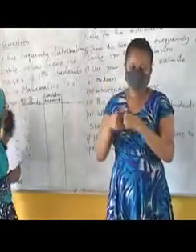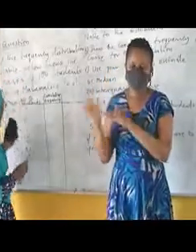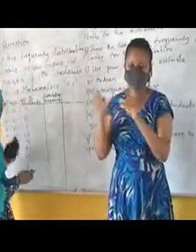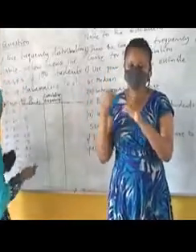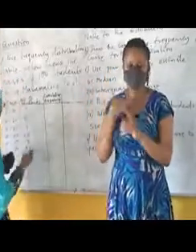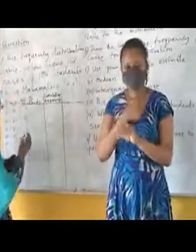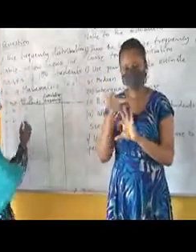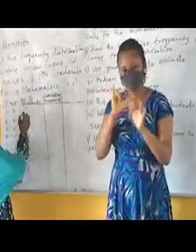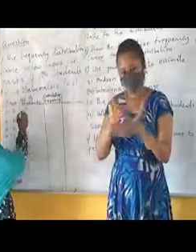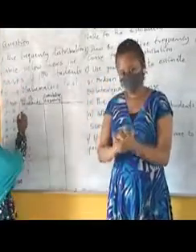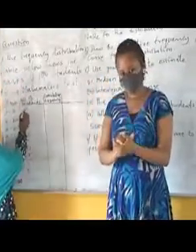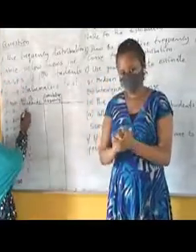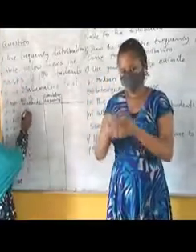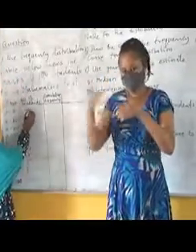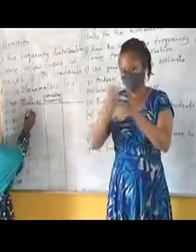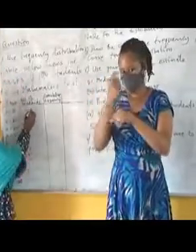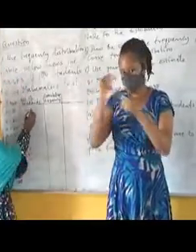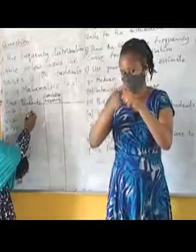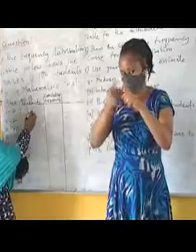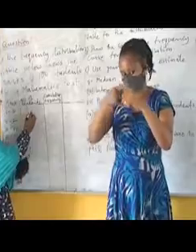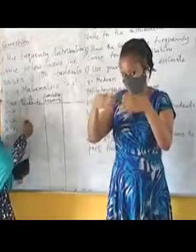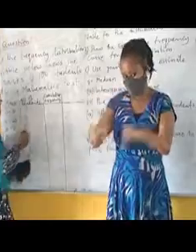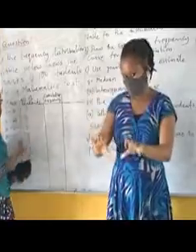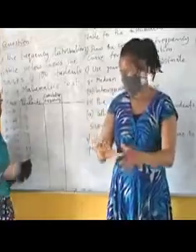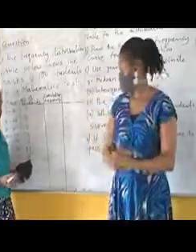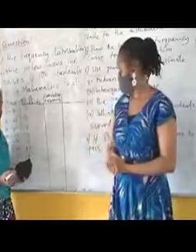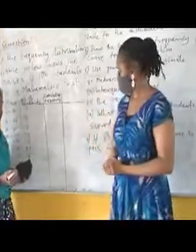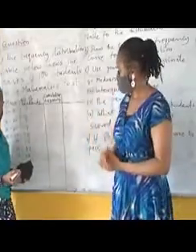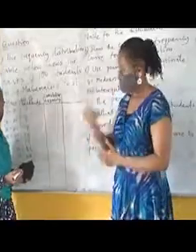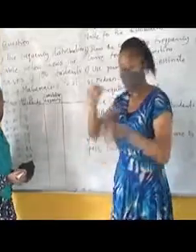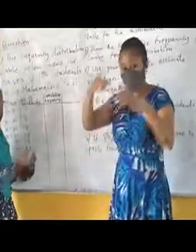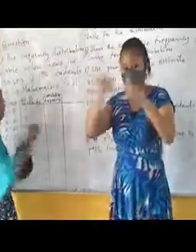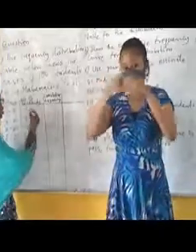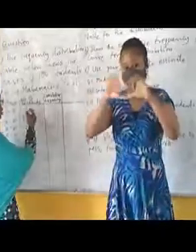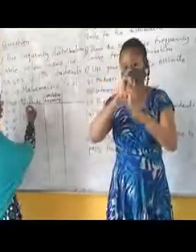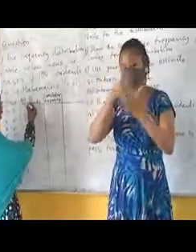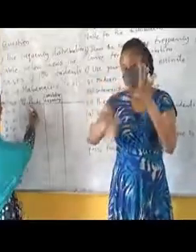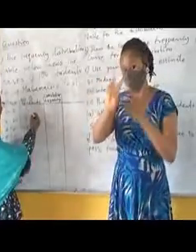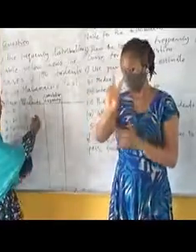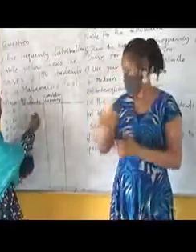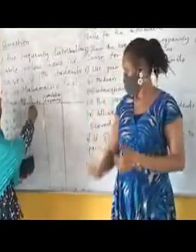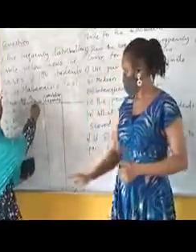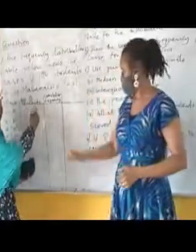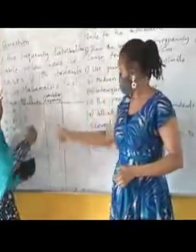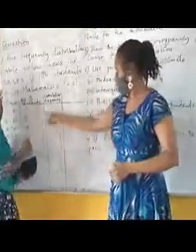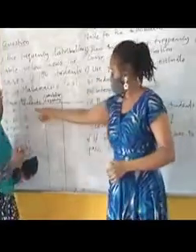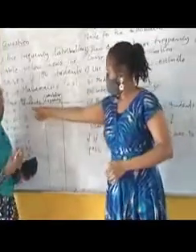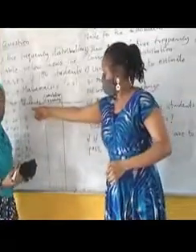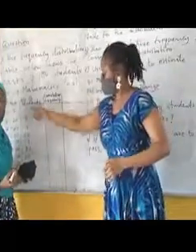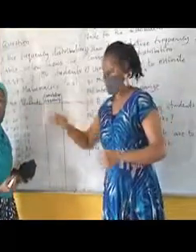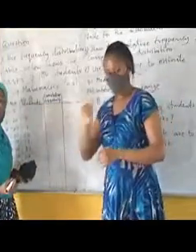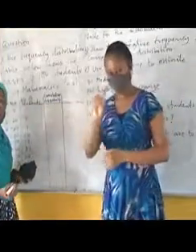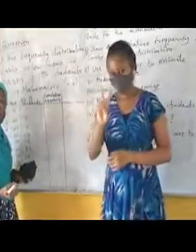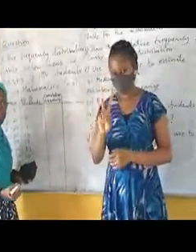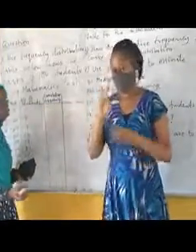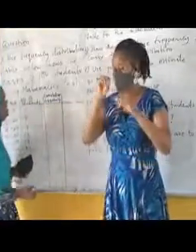the first class. The frequency of the first class is 2. There is no class before